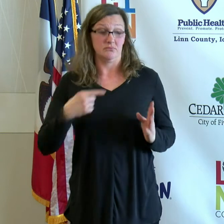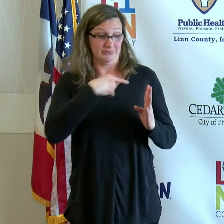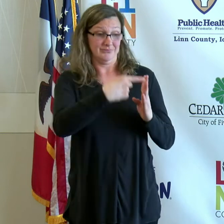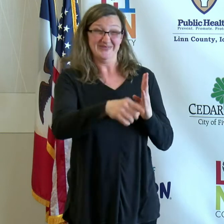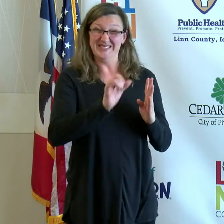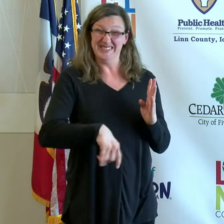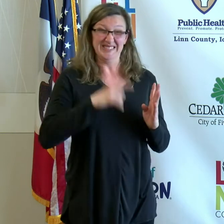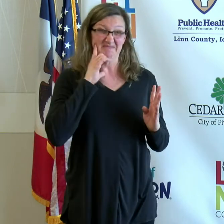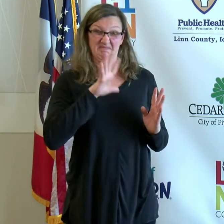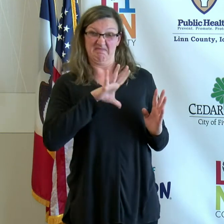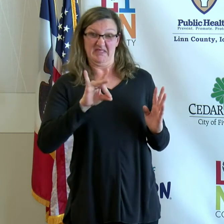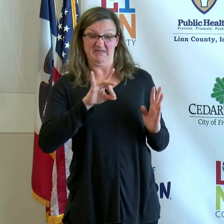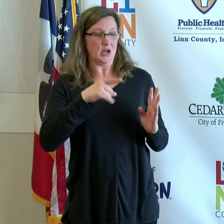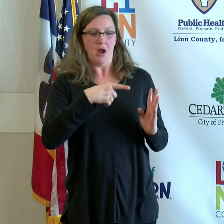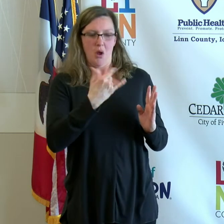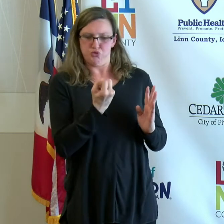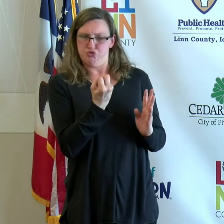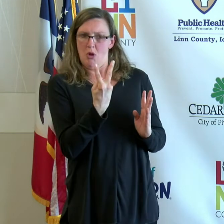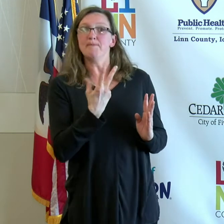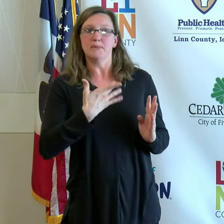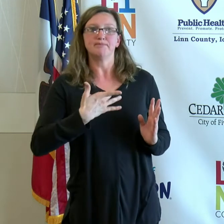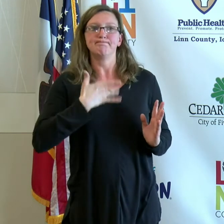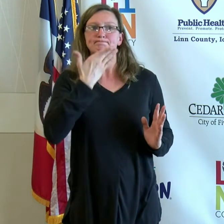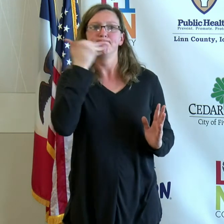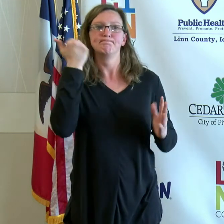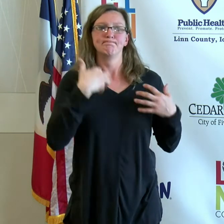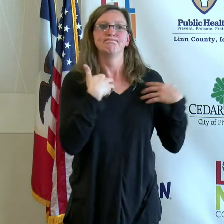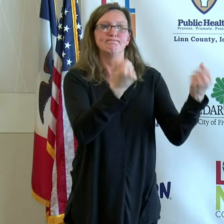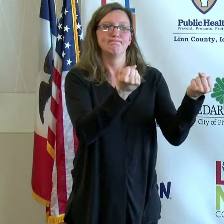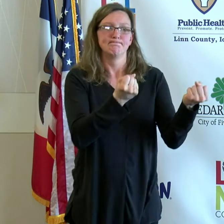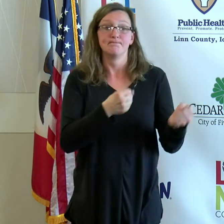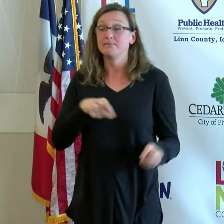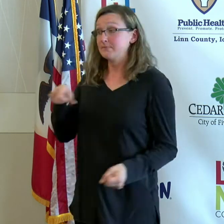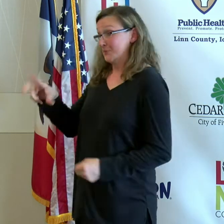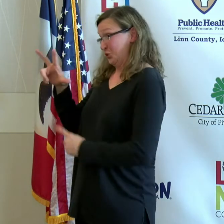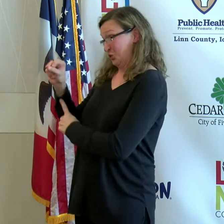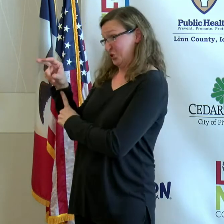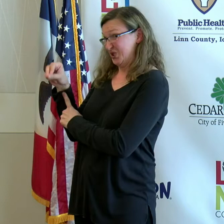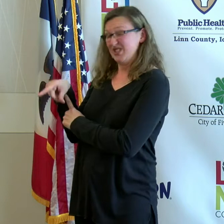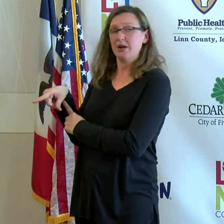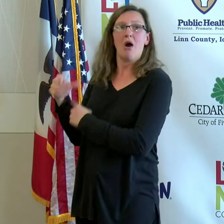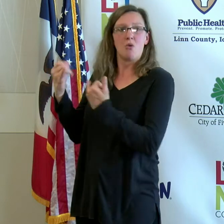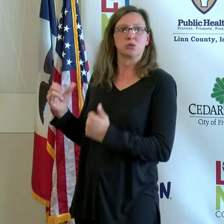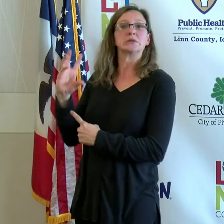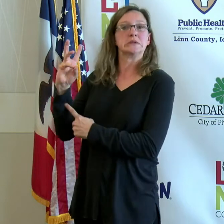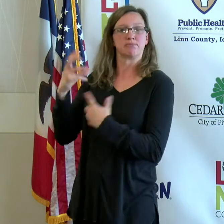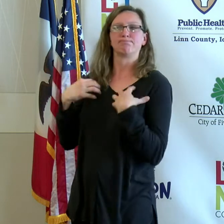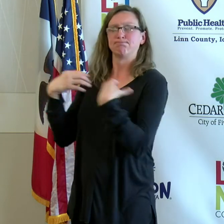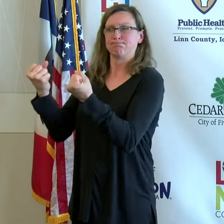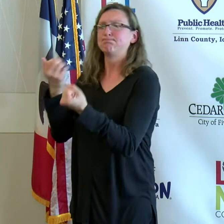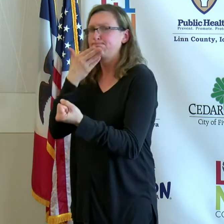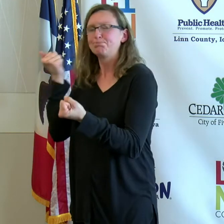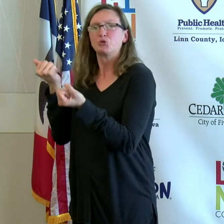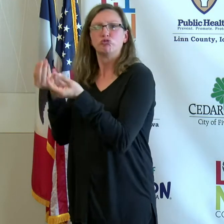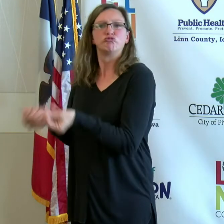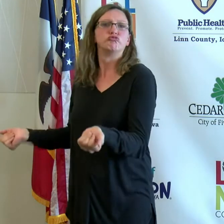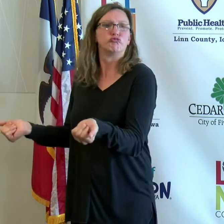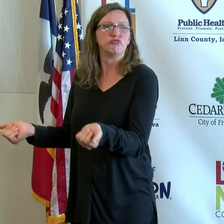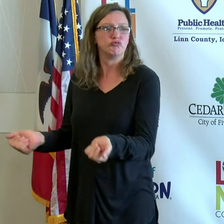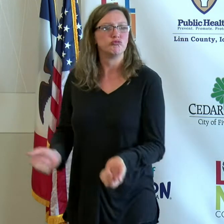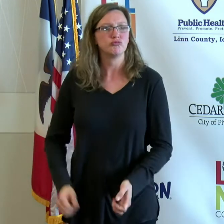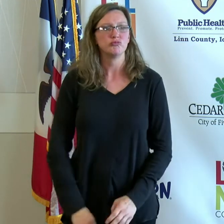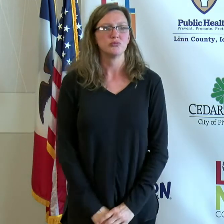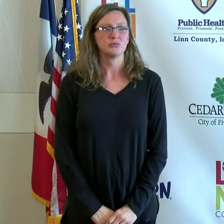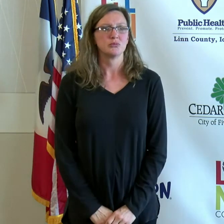those staff members, we know of at least 6 that have recovered and returned to work. So I hope that answers your question. Thank you. Oh,